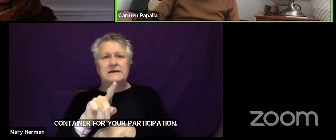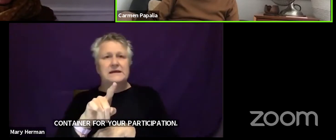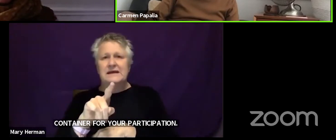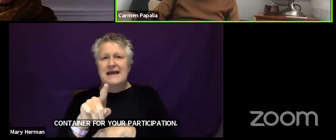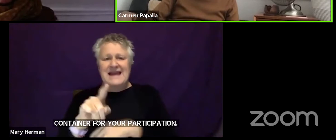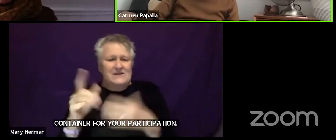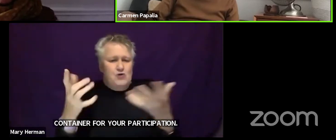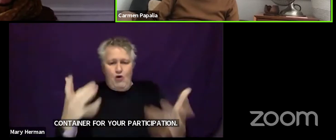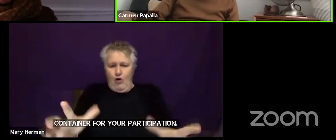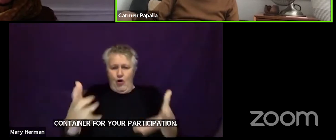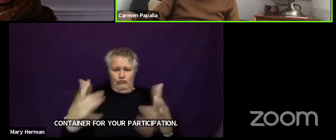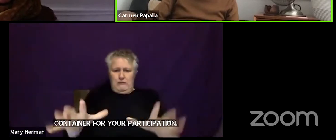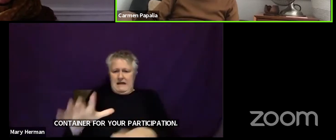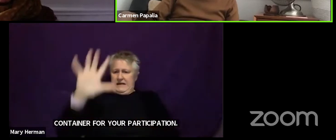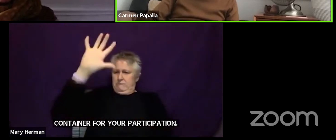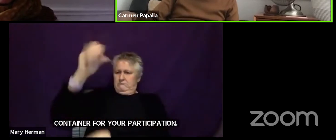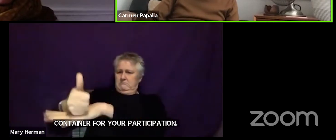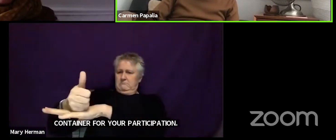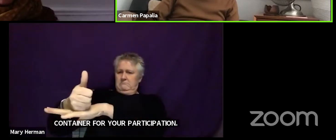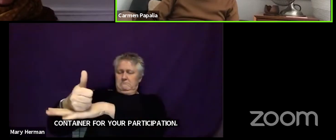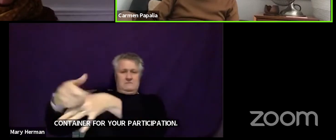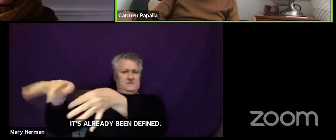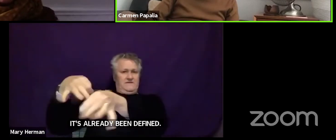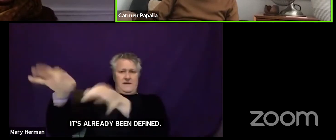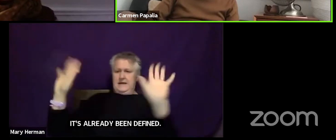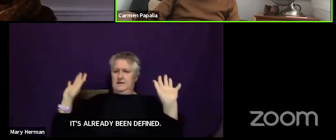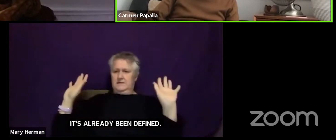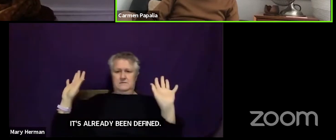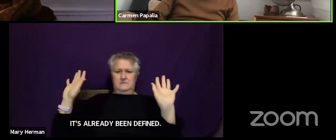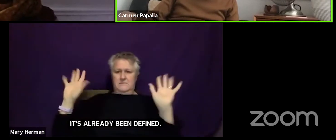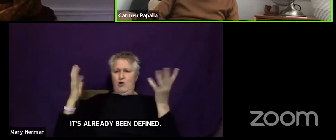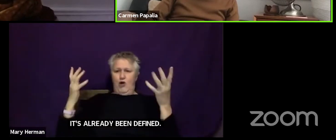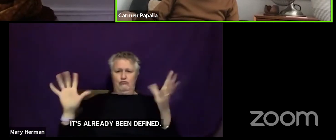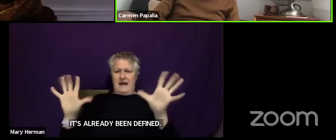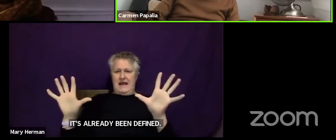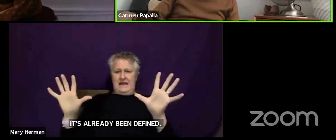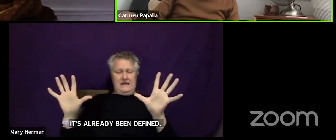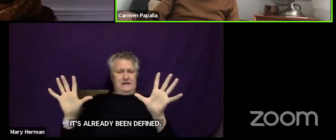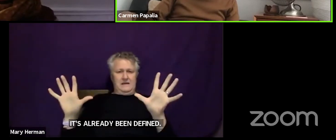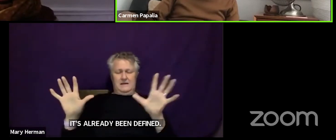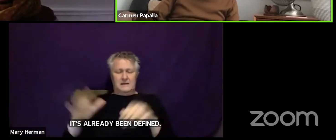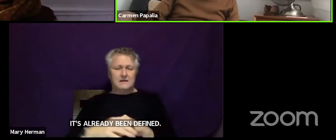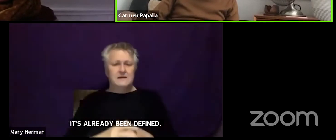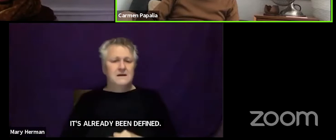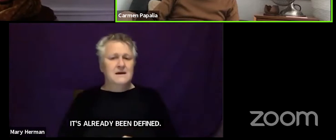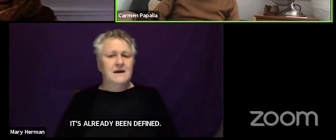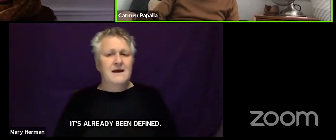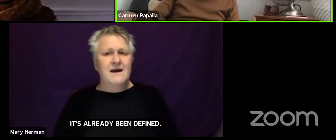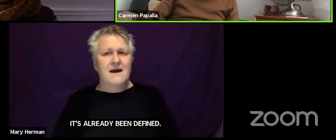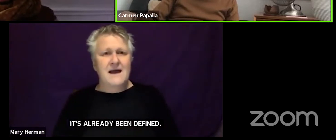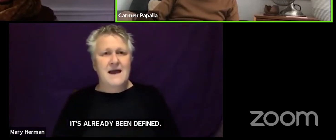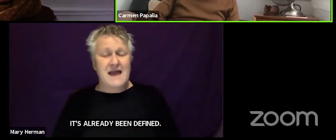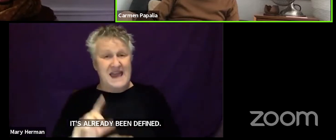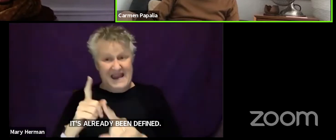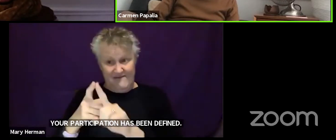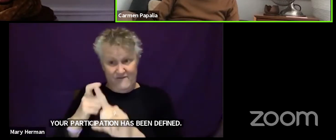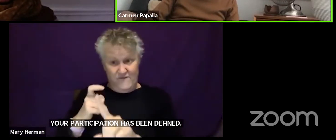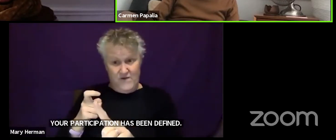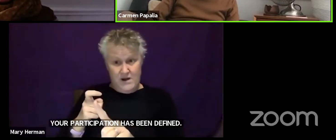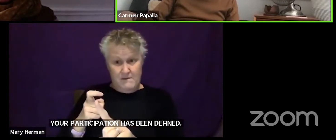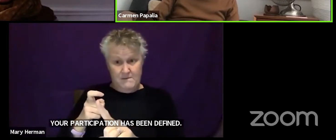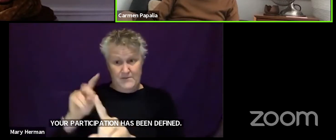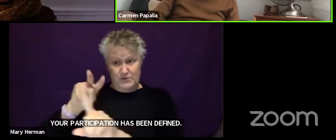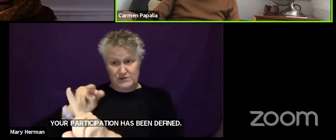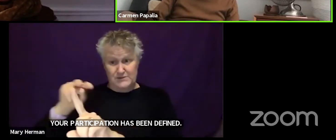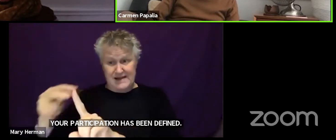Your participation has been defined through, through and from the perspective of people